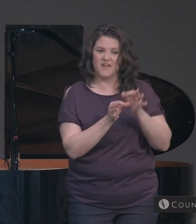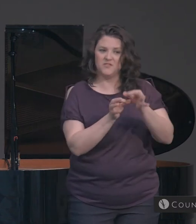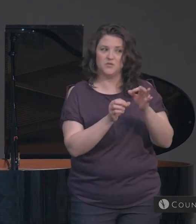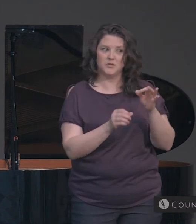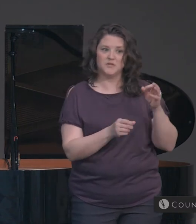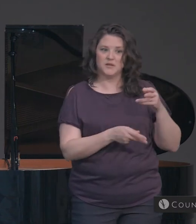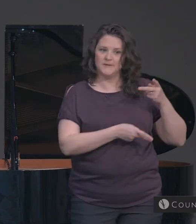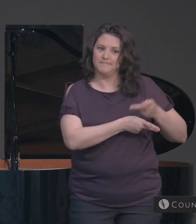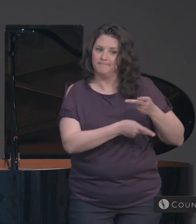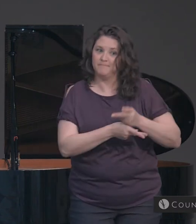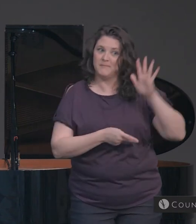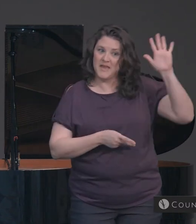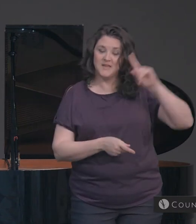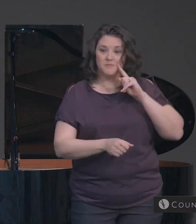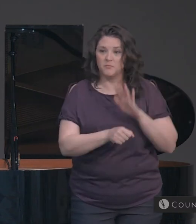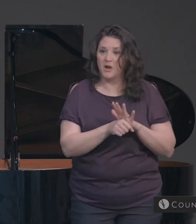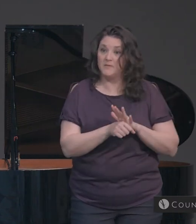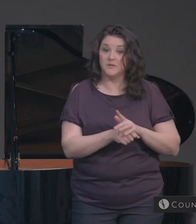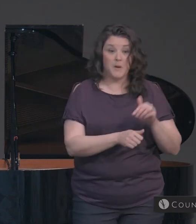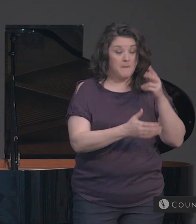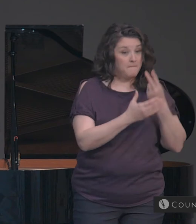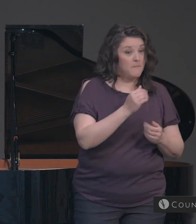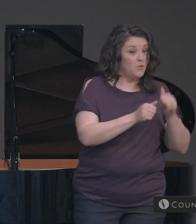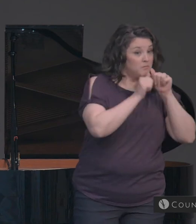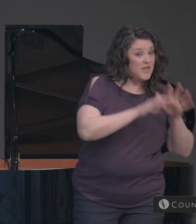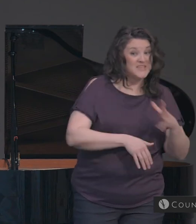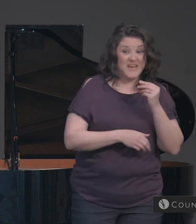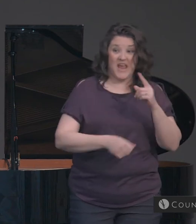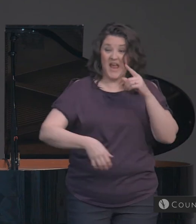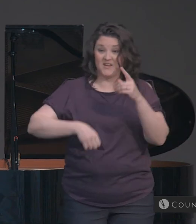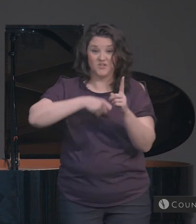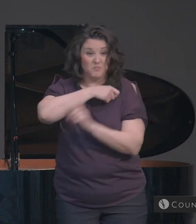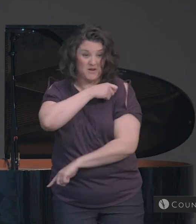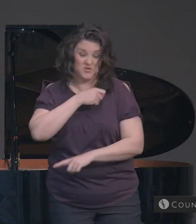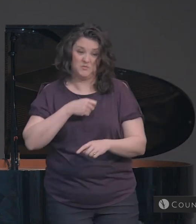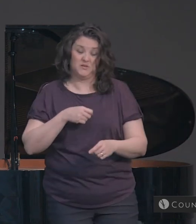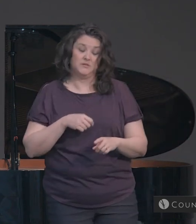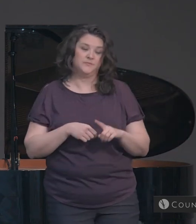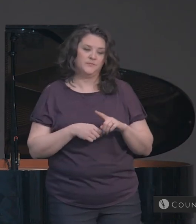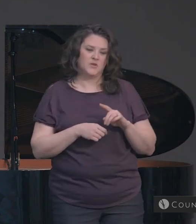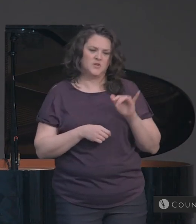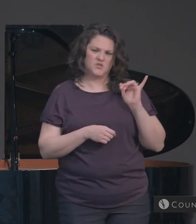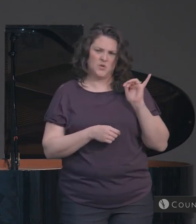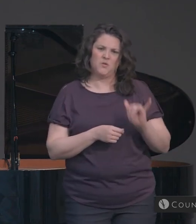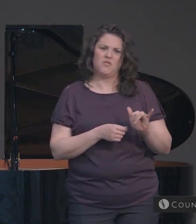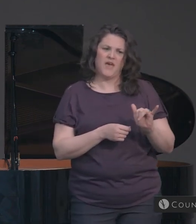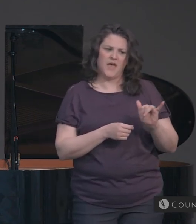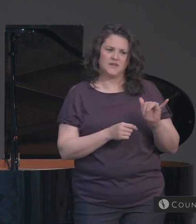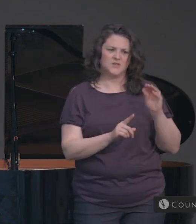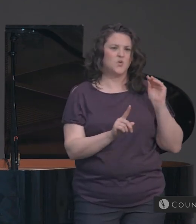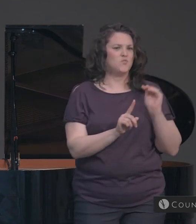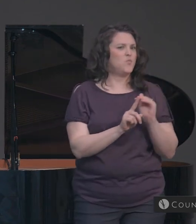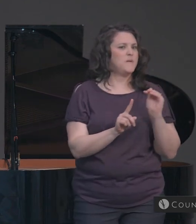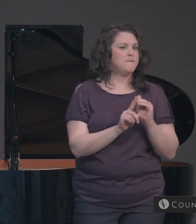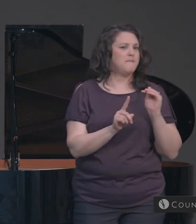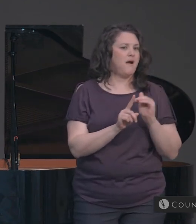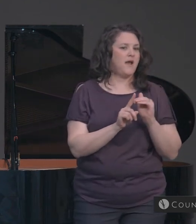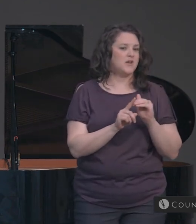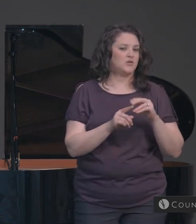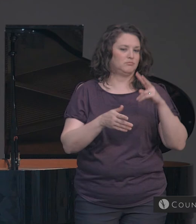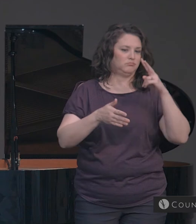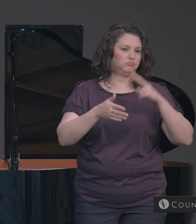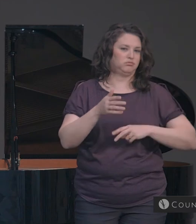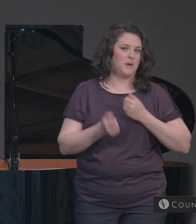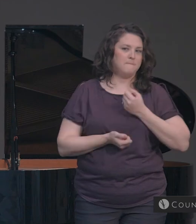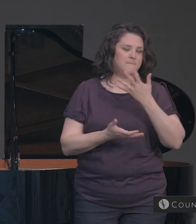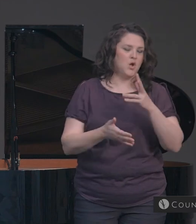both blessing and judgment. This allusion back to Saul at the beginning of the poem would cause the reader to have the